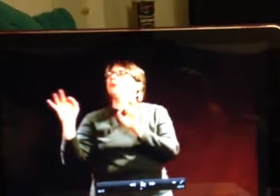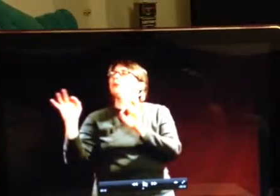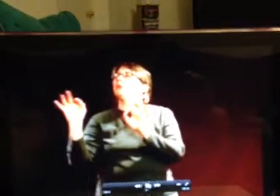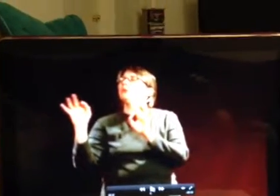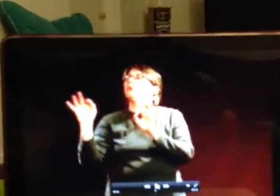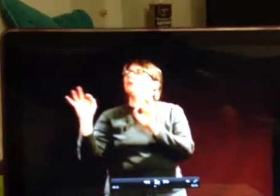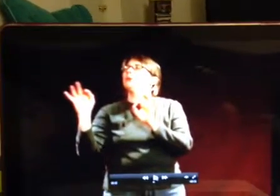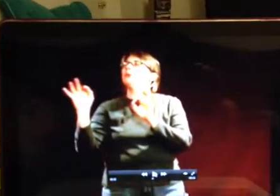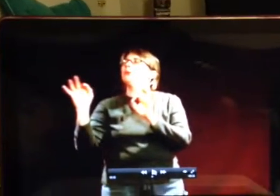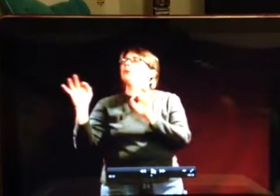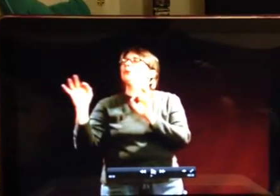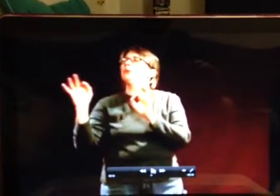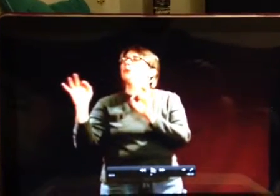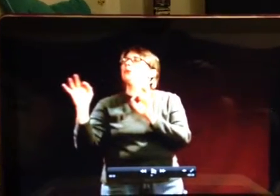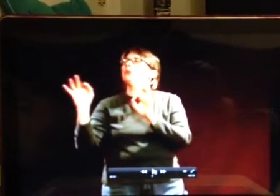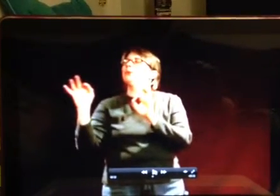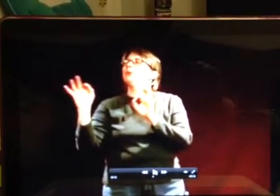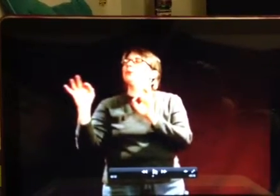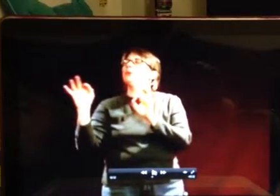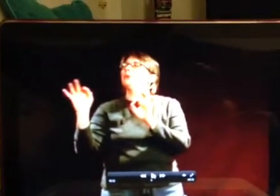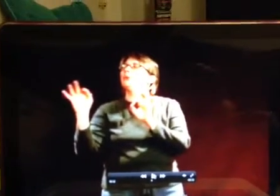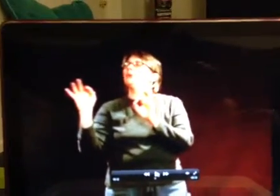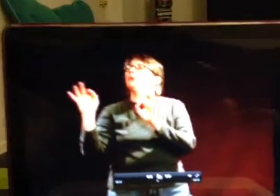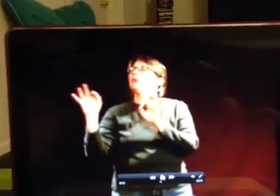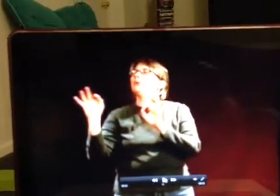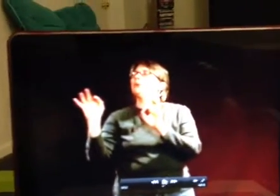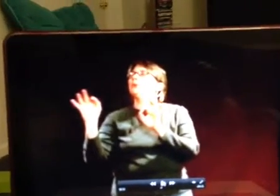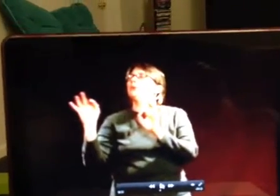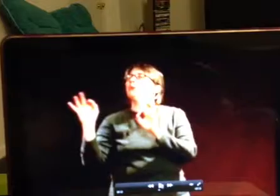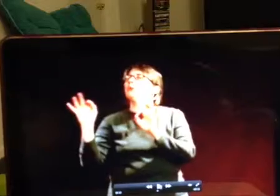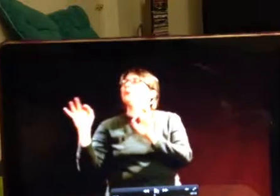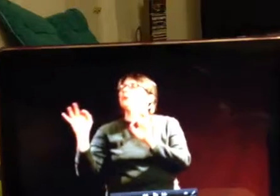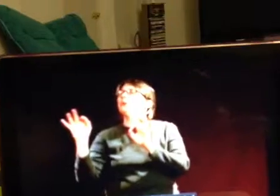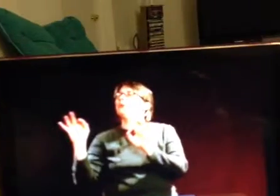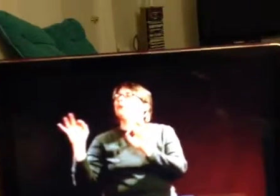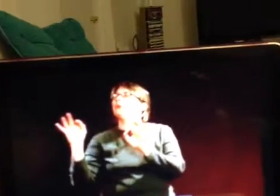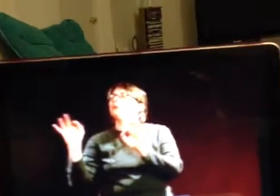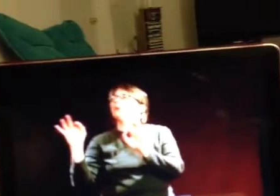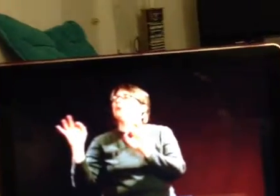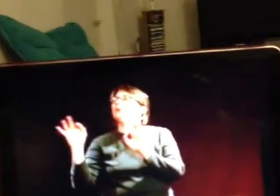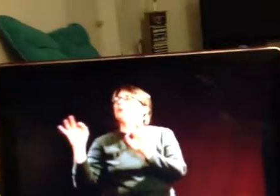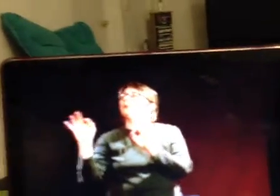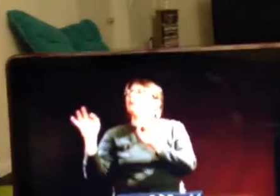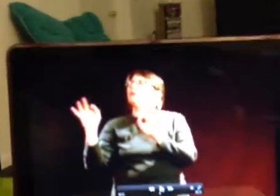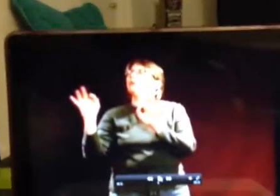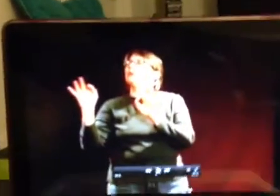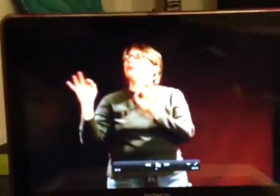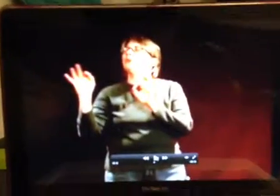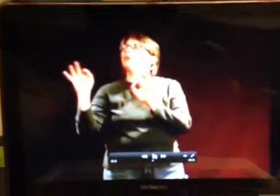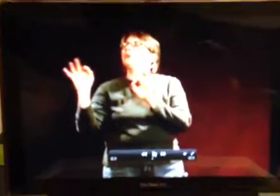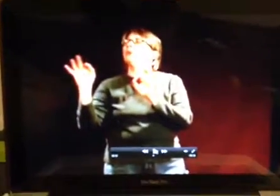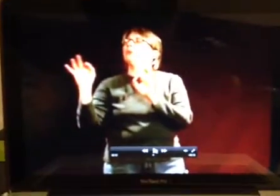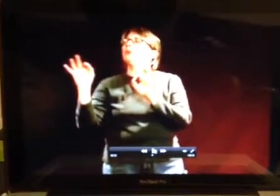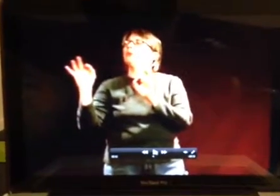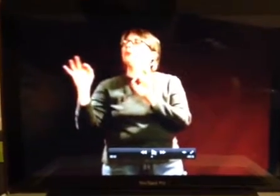life jacket, and I hope my daughter strapped her into her life jacket. So we got into the canoe and